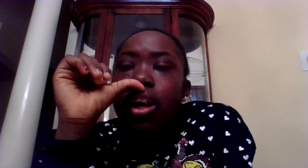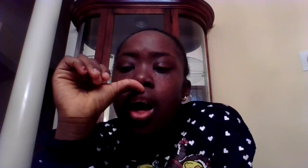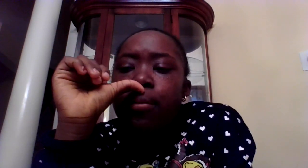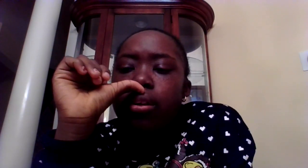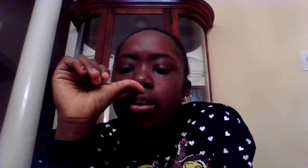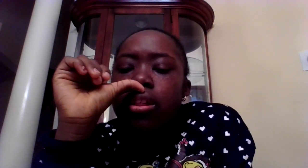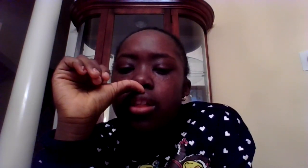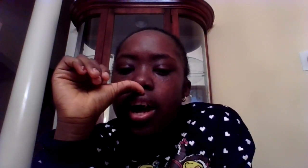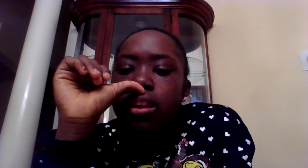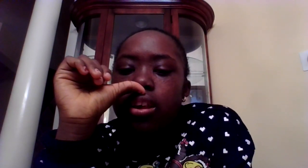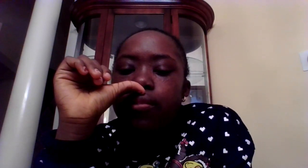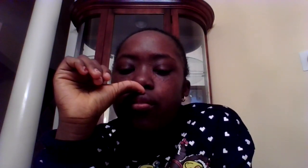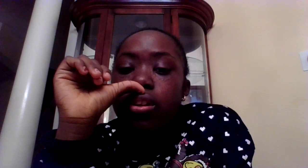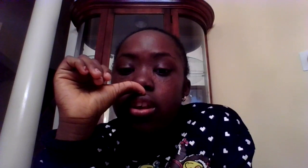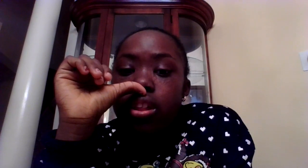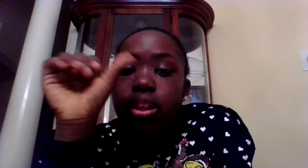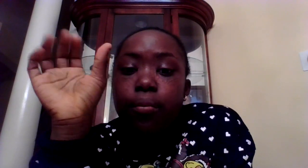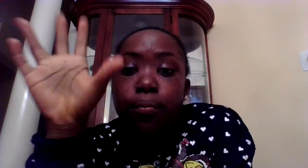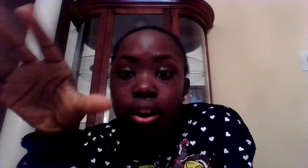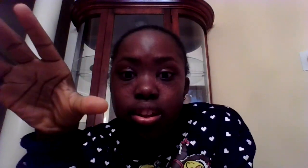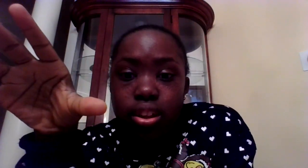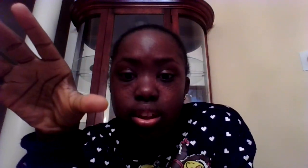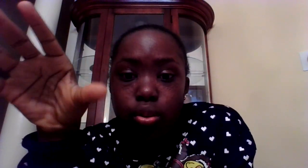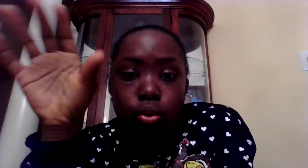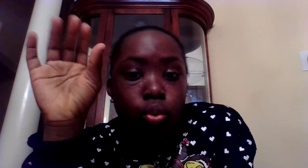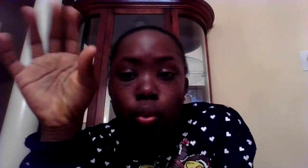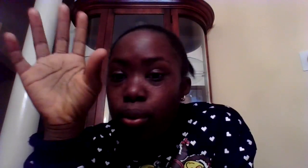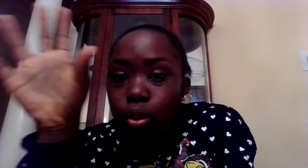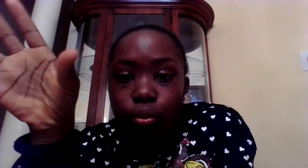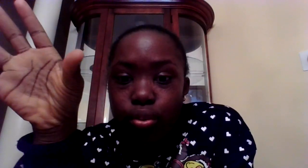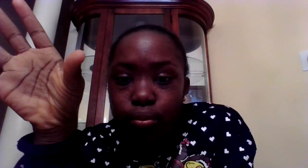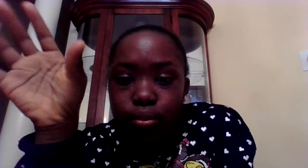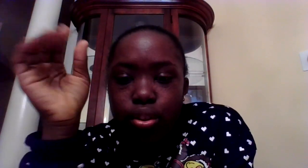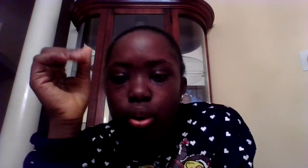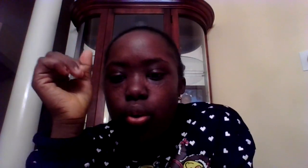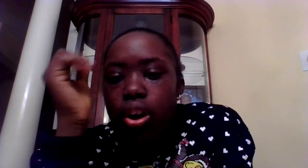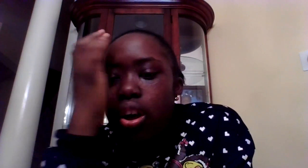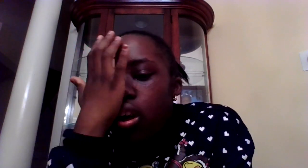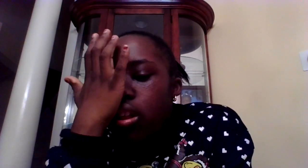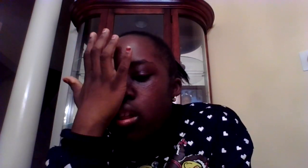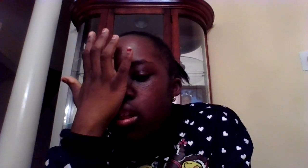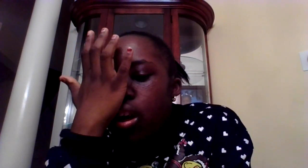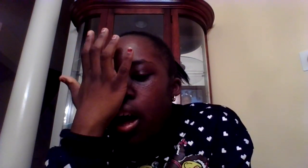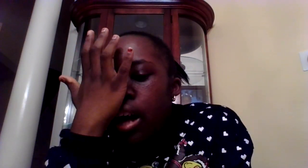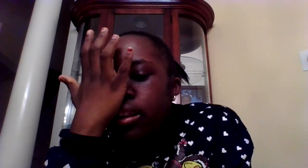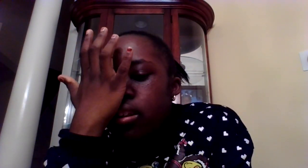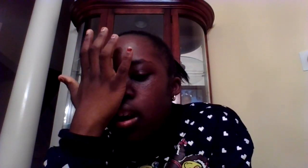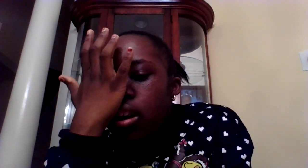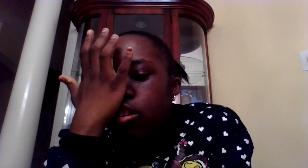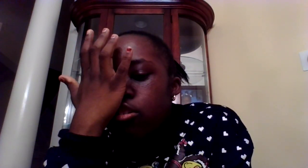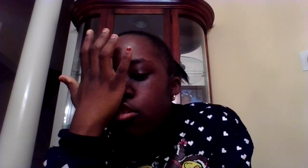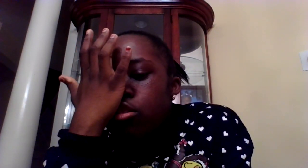I'm so excited for this month will be over. So I did not